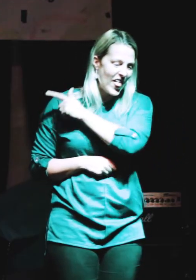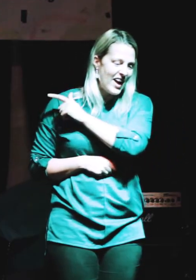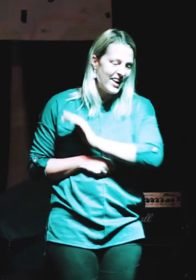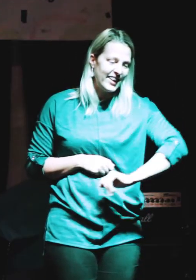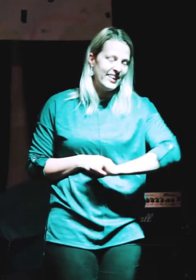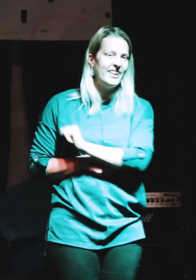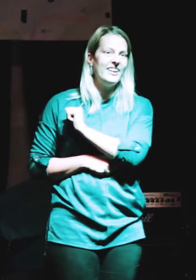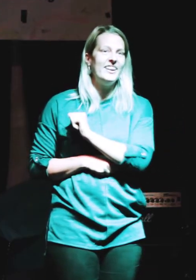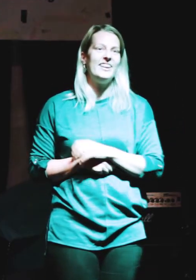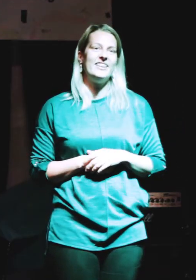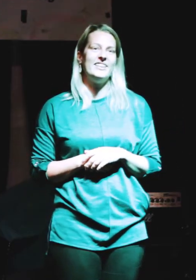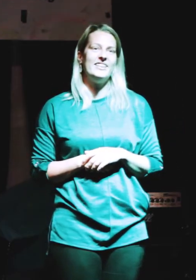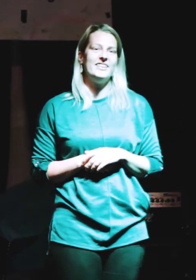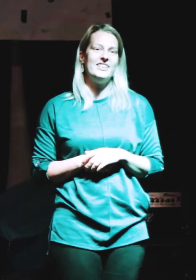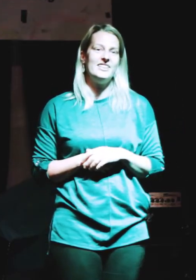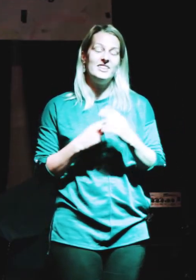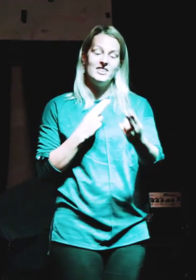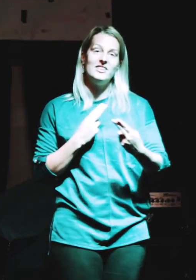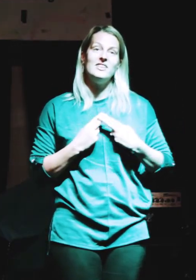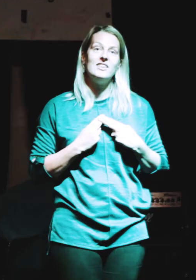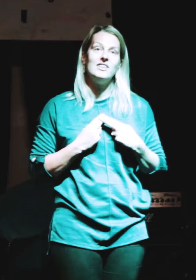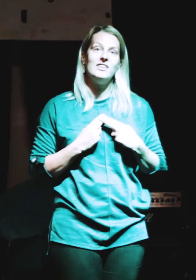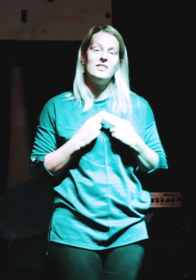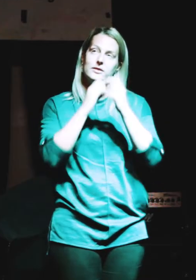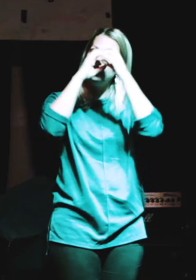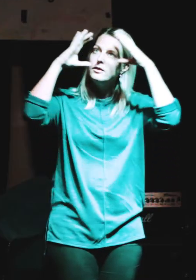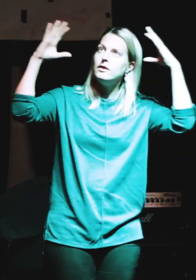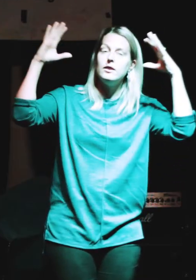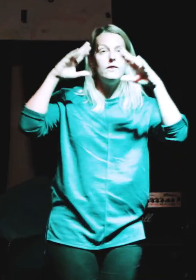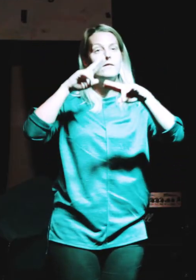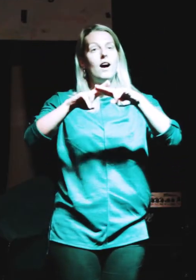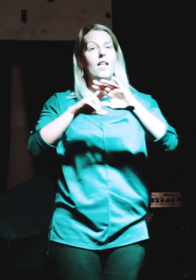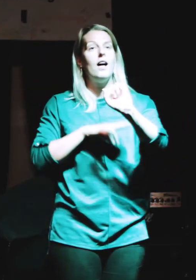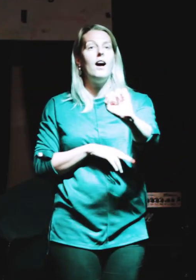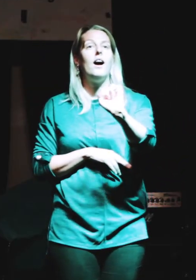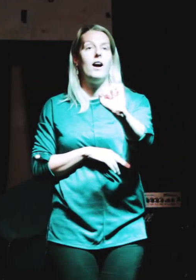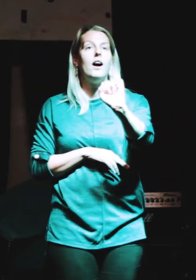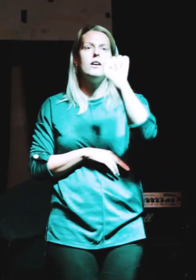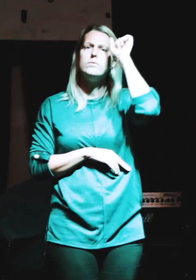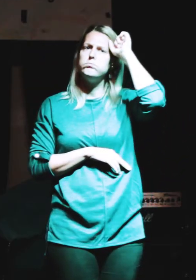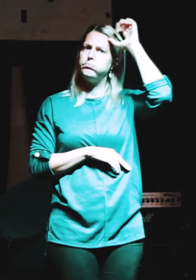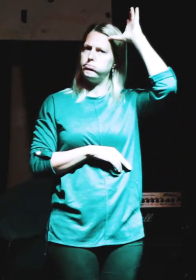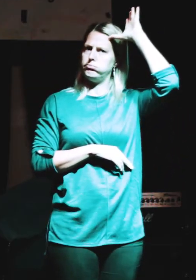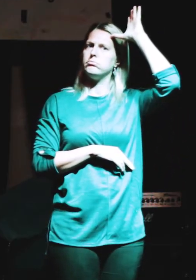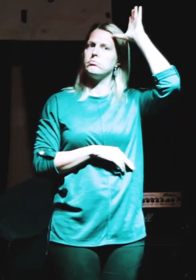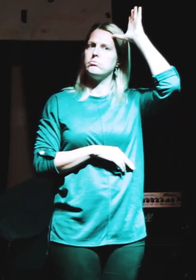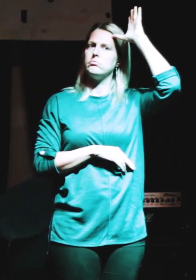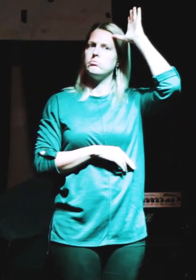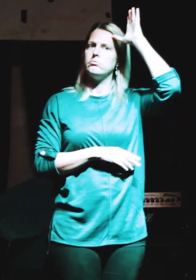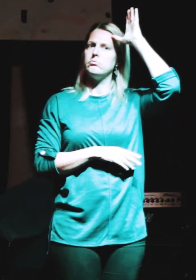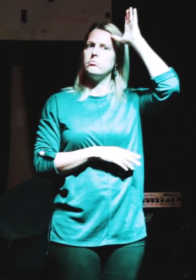kiddo. Or call me that and imagine that I am your dad and that I actually know what I am doing.